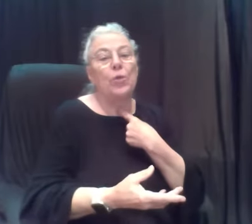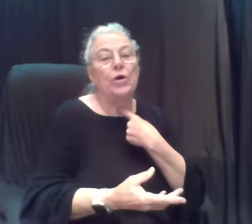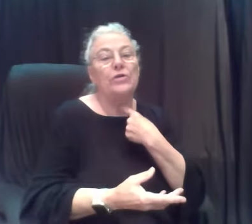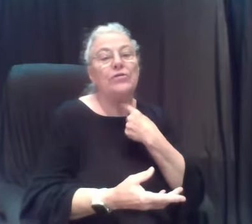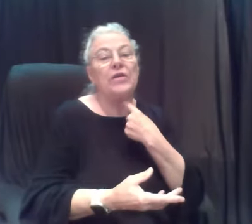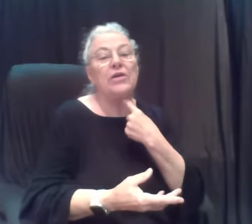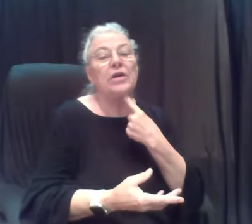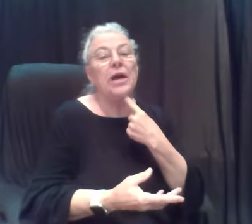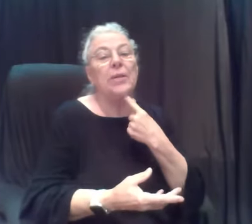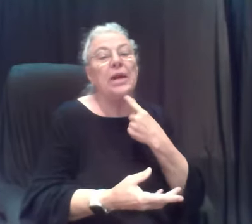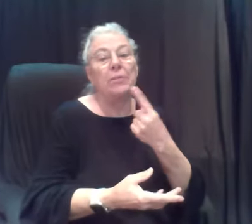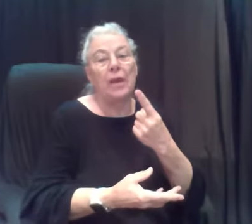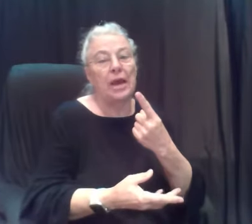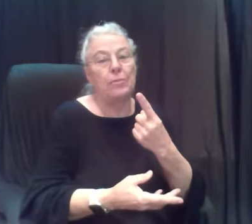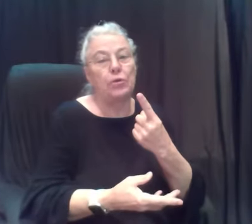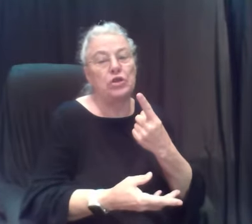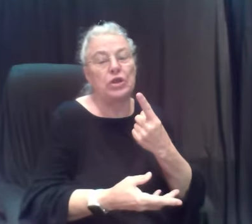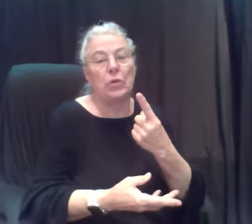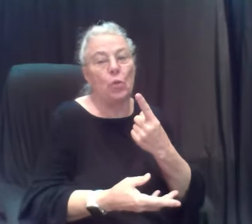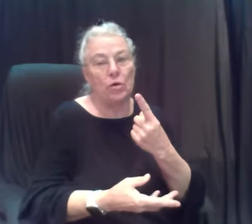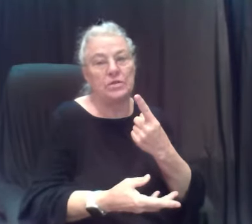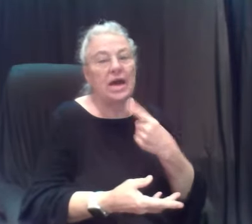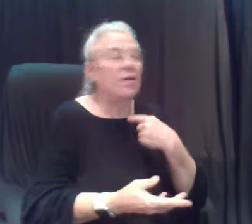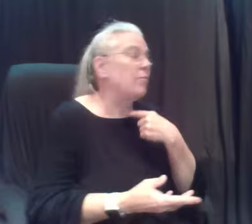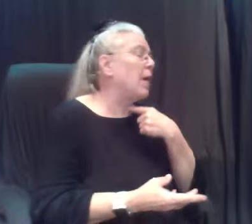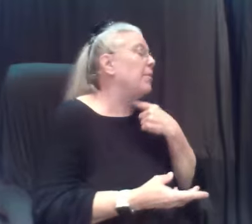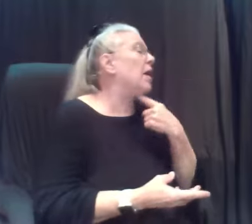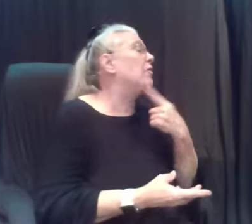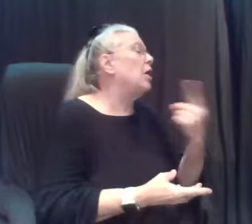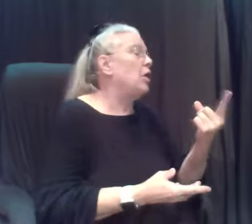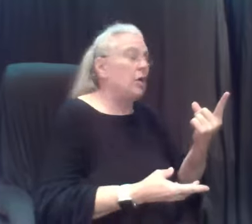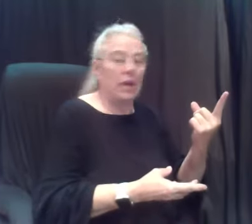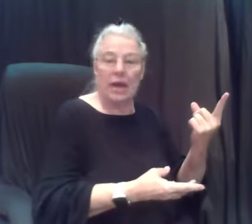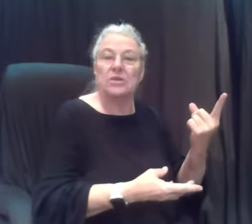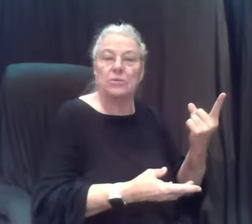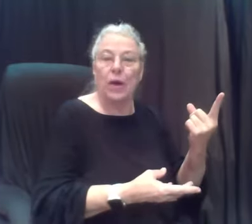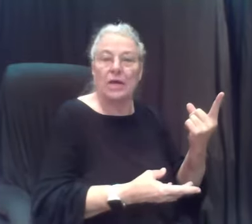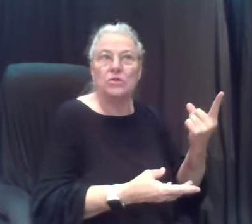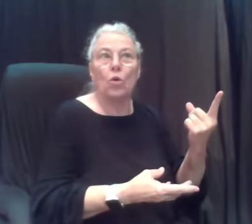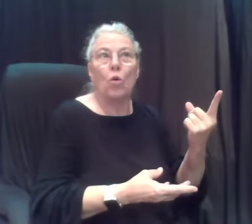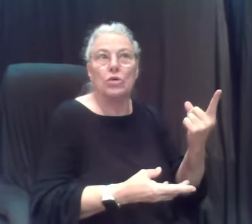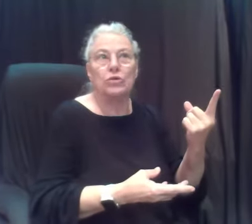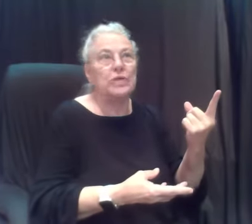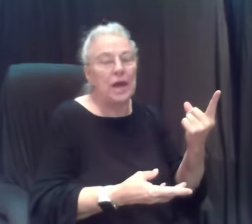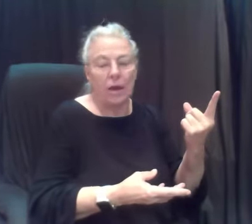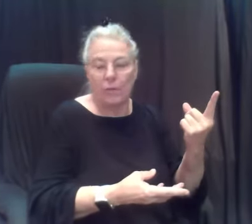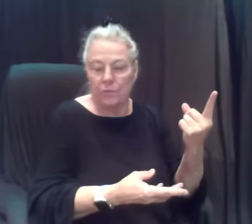your finger coming up like I'm pushing words out of my mouth. Express or to tell.